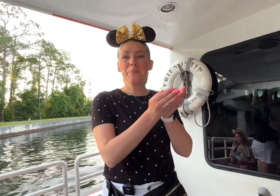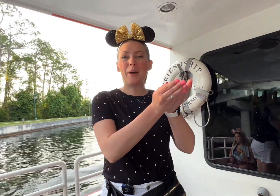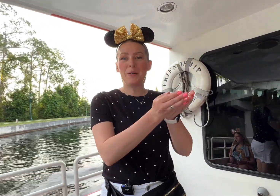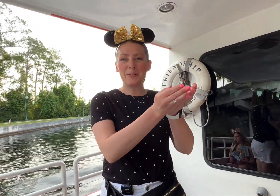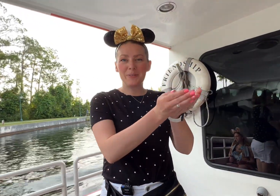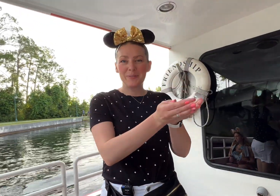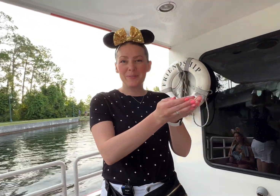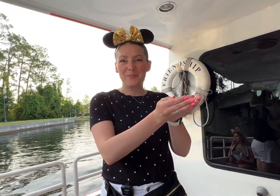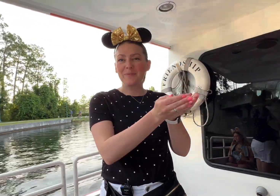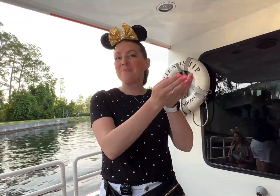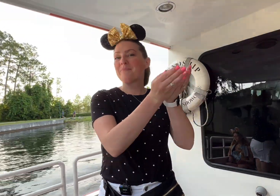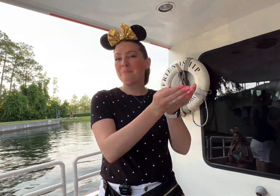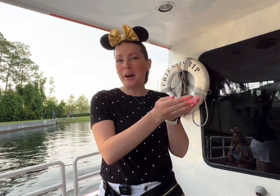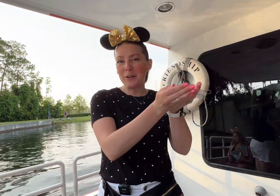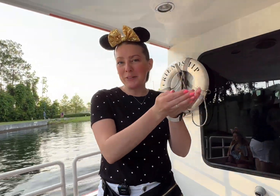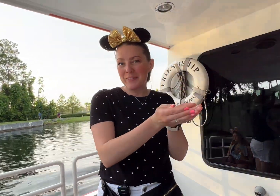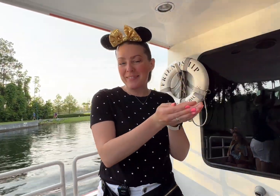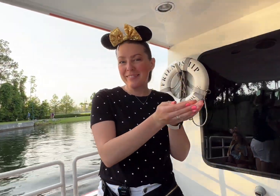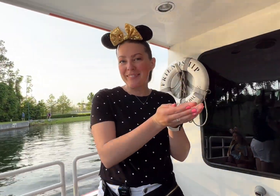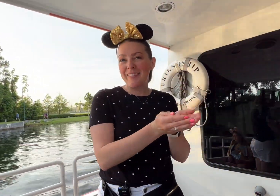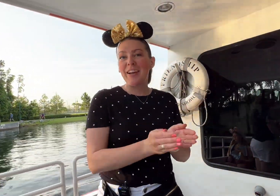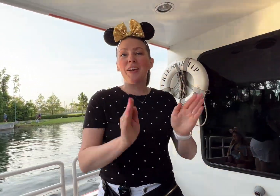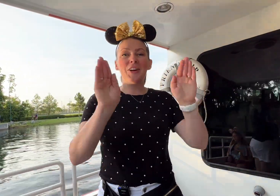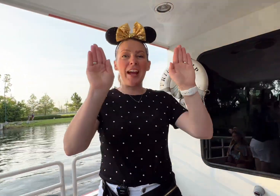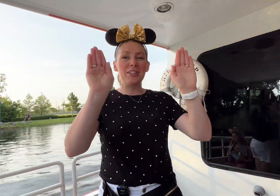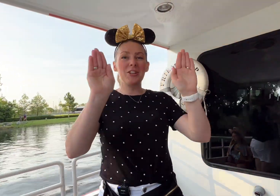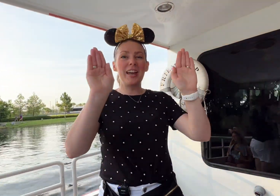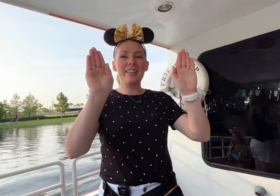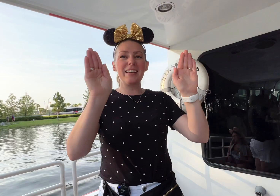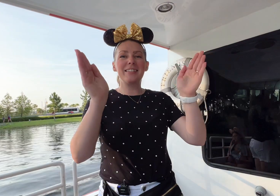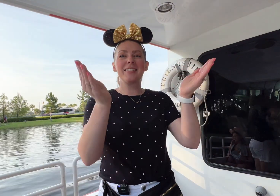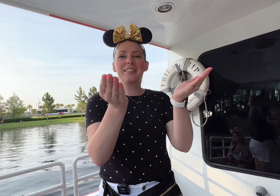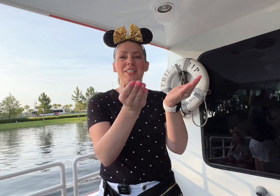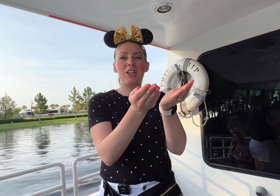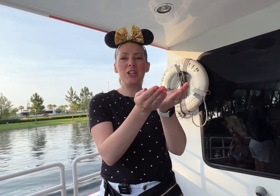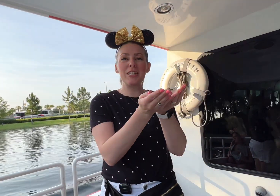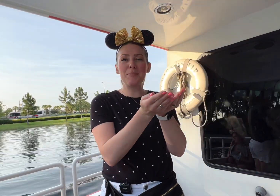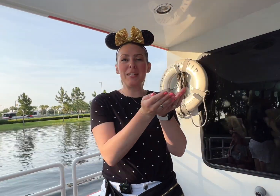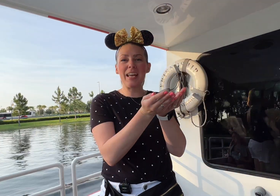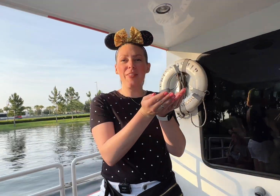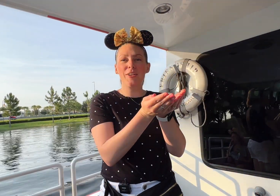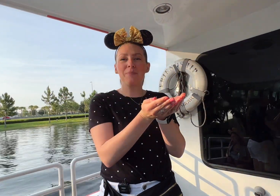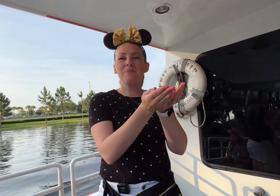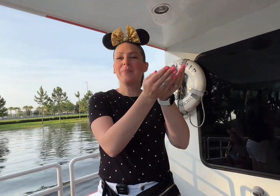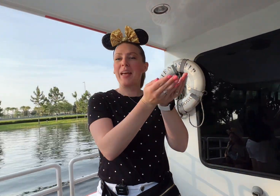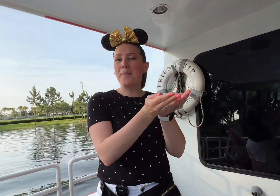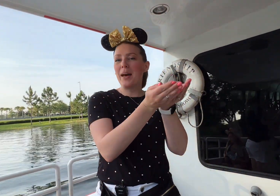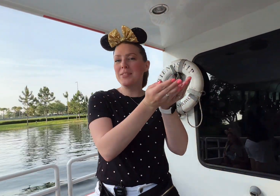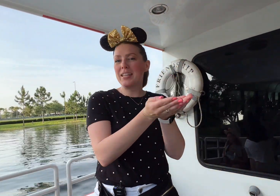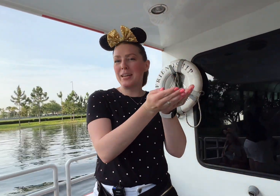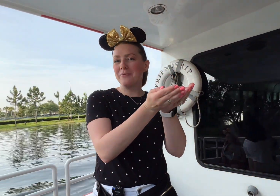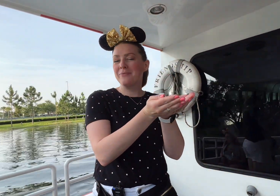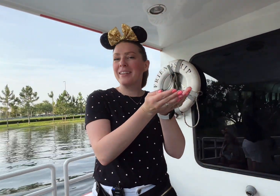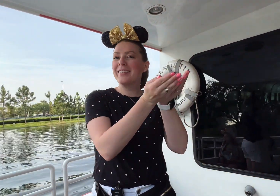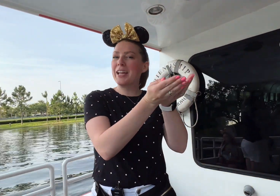Boat. Boat. Your hands are like this, touching them together and bouncing it like a